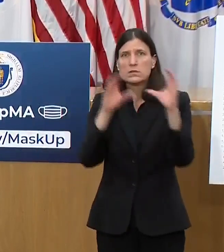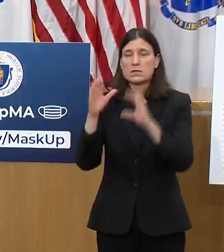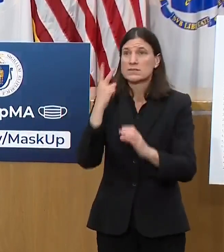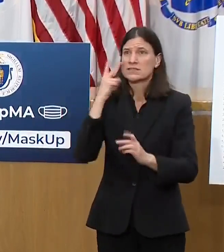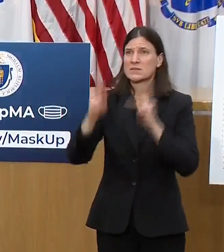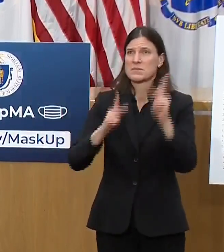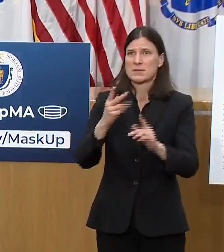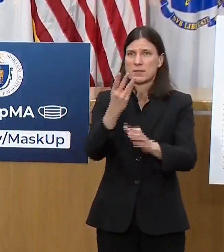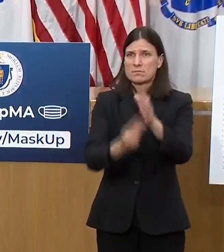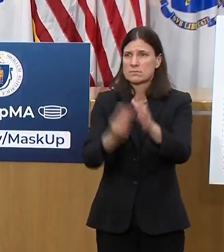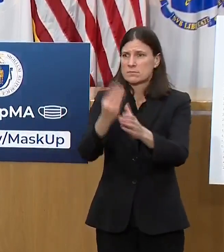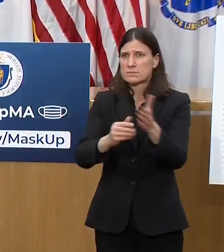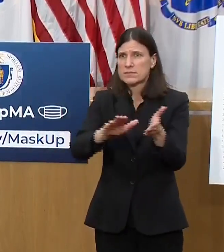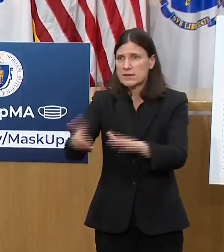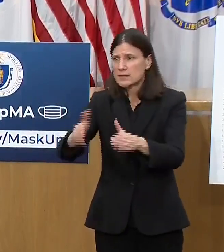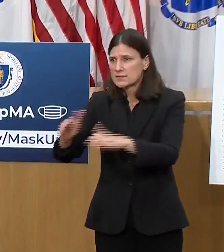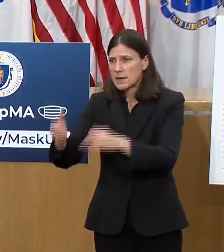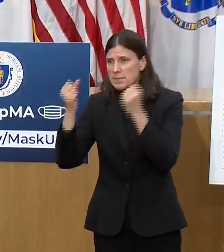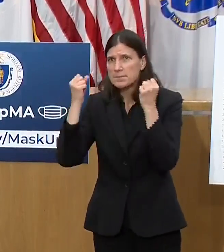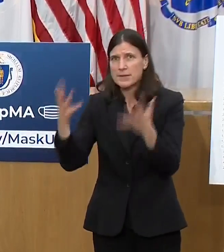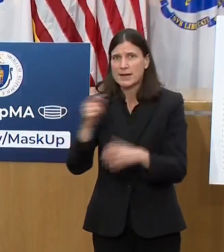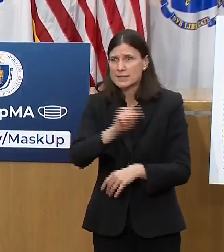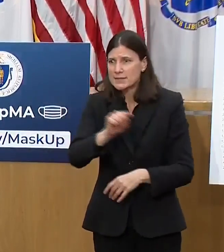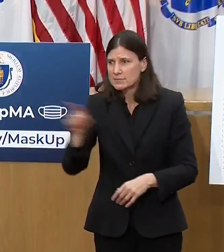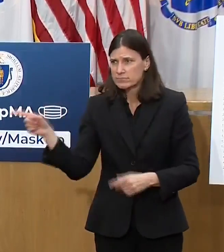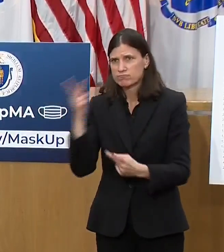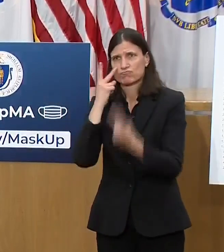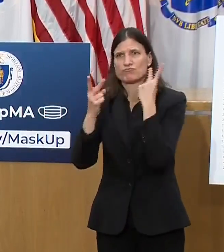More sadly, even dying alone,